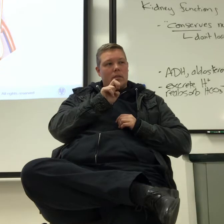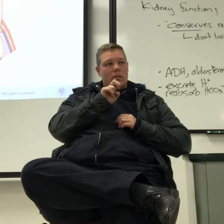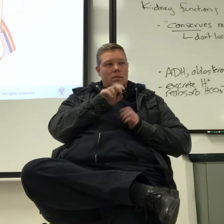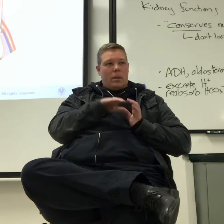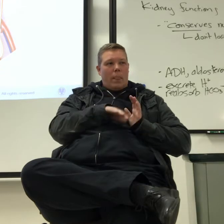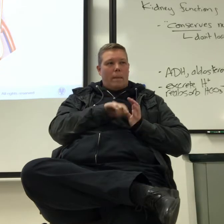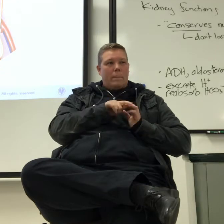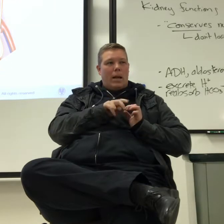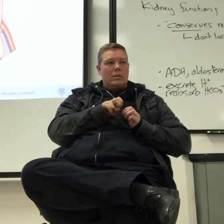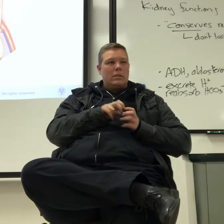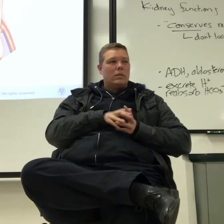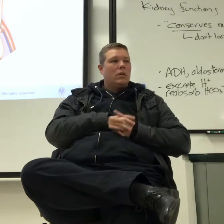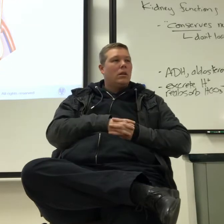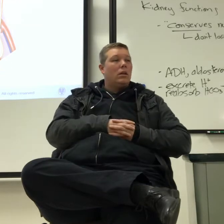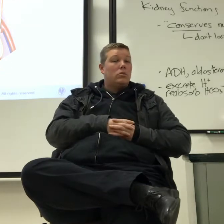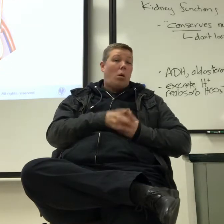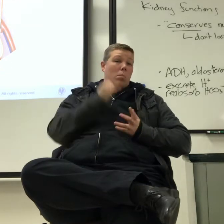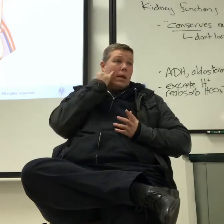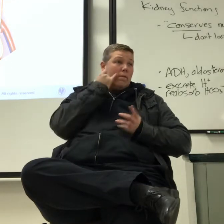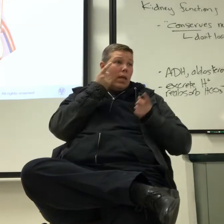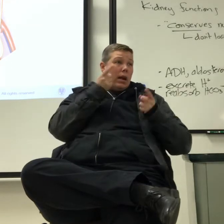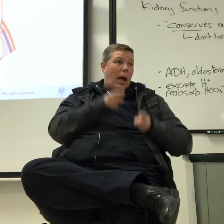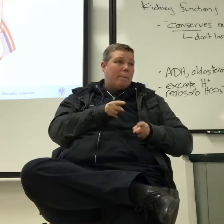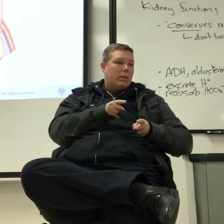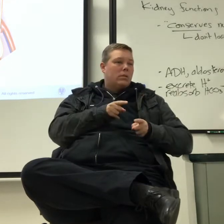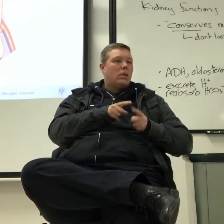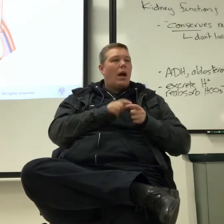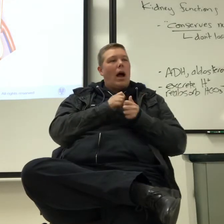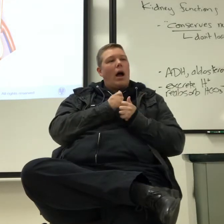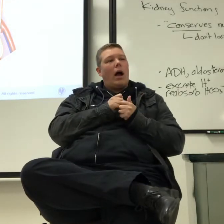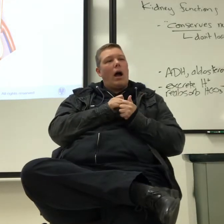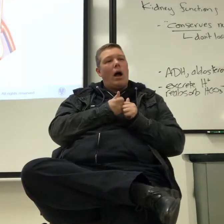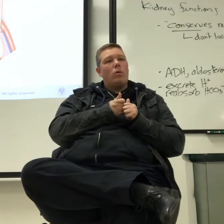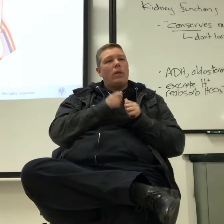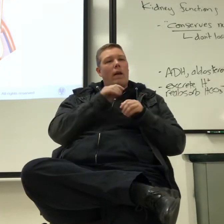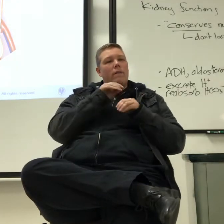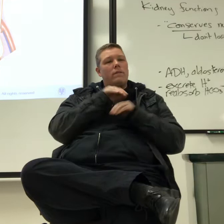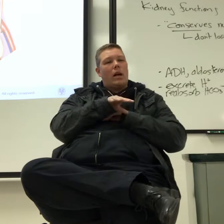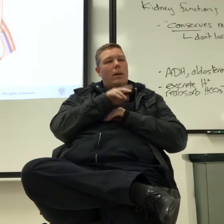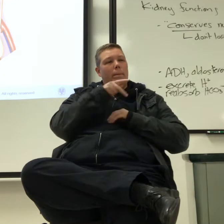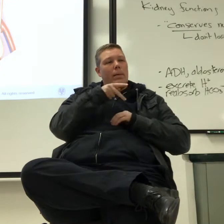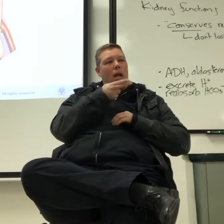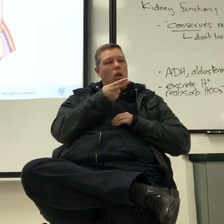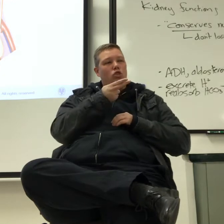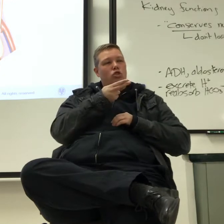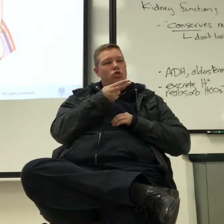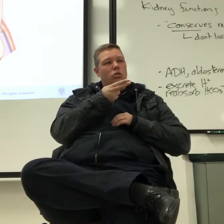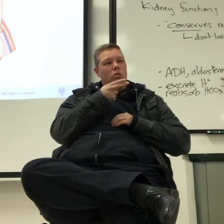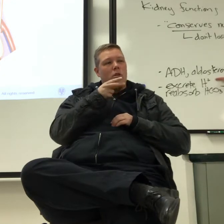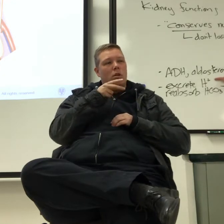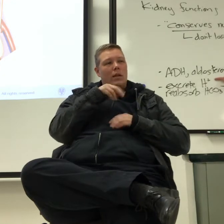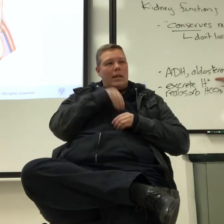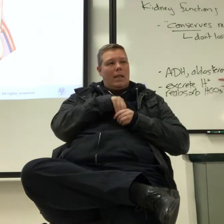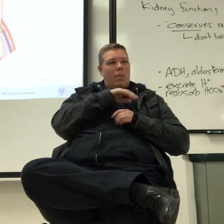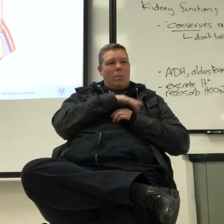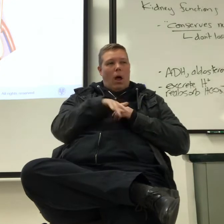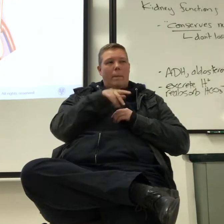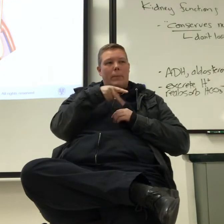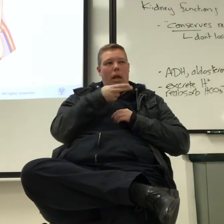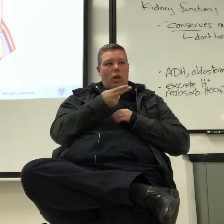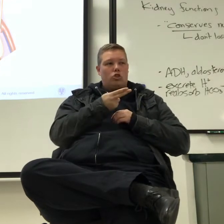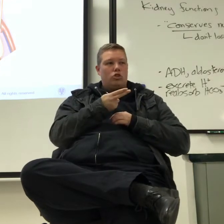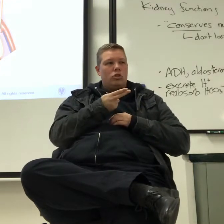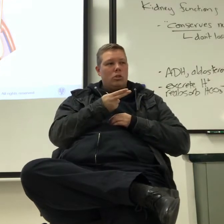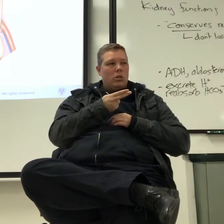Let's say it does that. How is that going to affect the pH of the blood? I want you to think about that. You're getting rid of the proton, you're reabsorbing